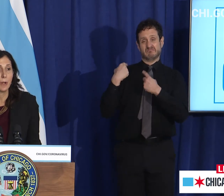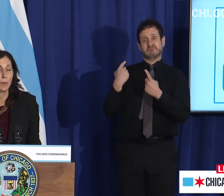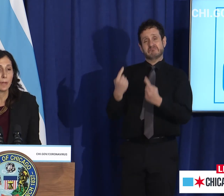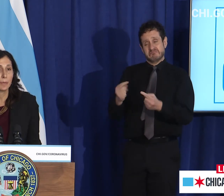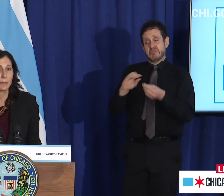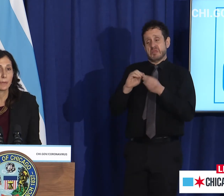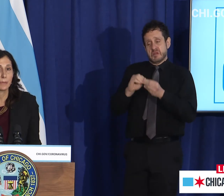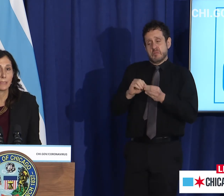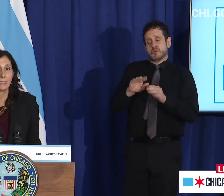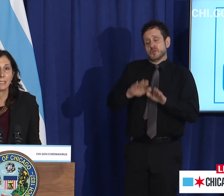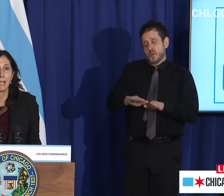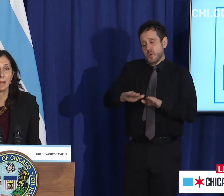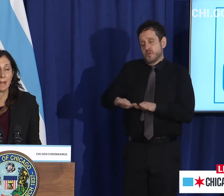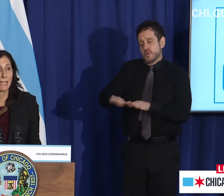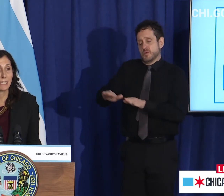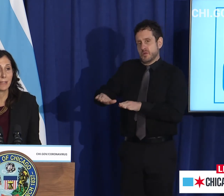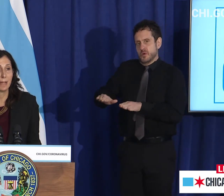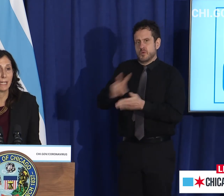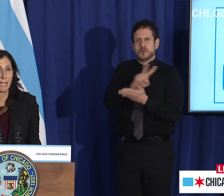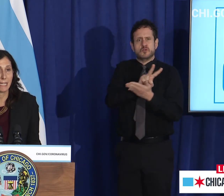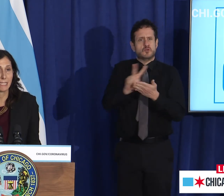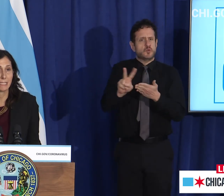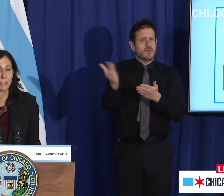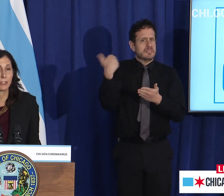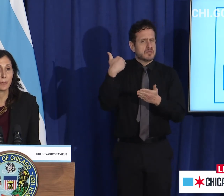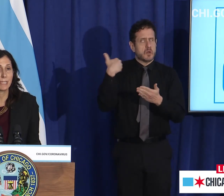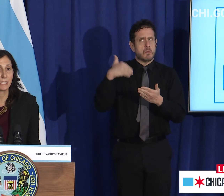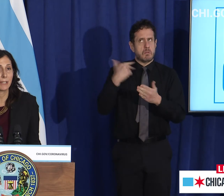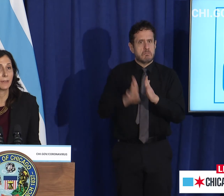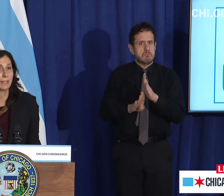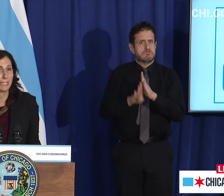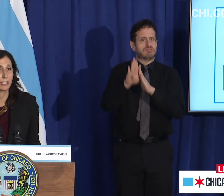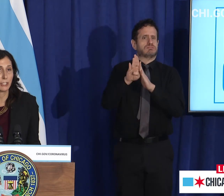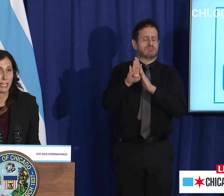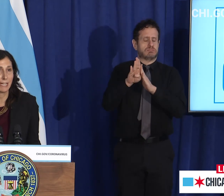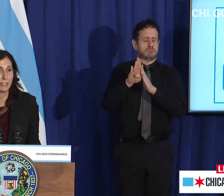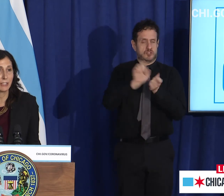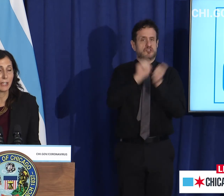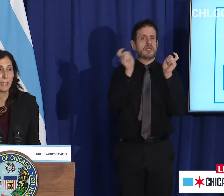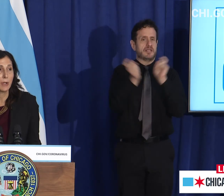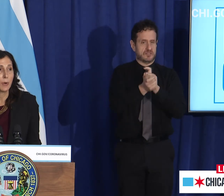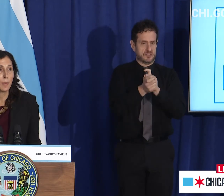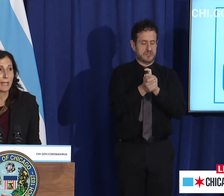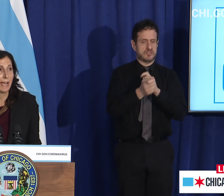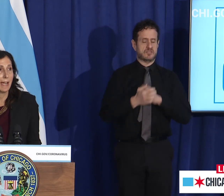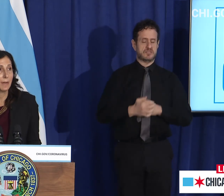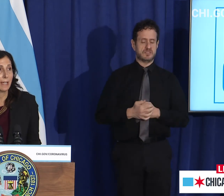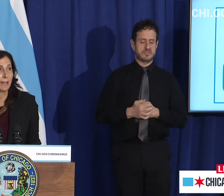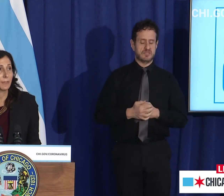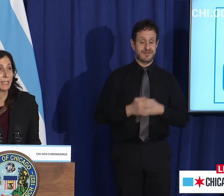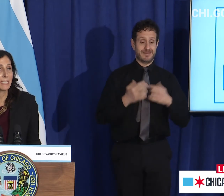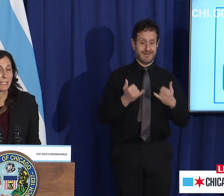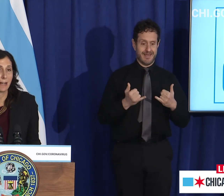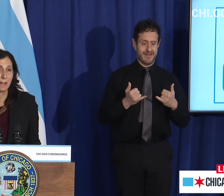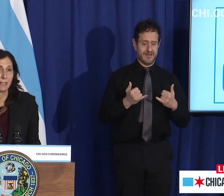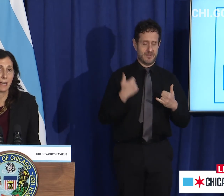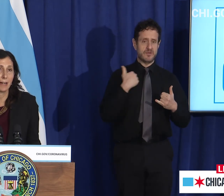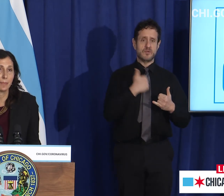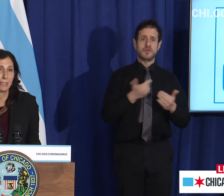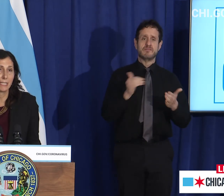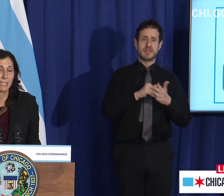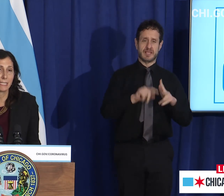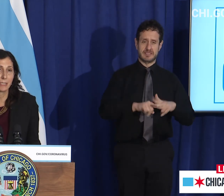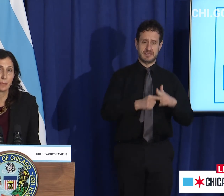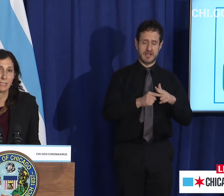and we were really not seeing many cases. 2 weeks ago, things changed. We now have restarted